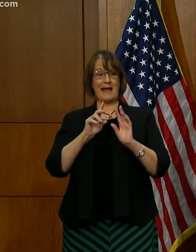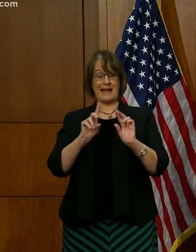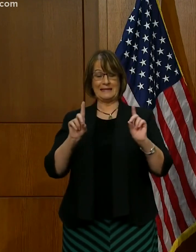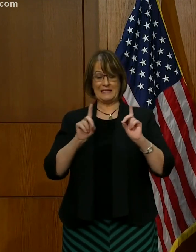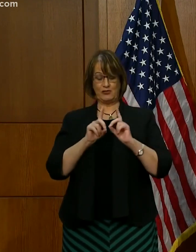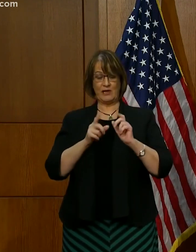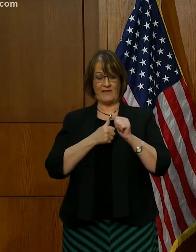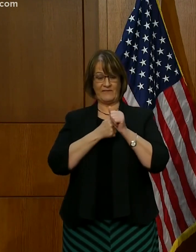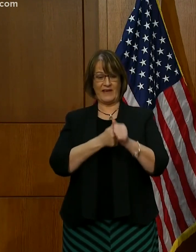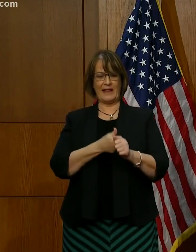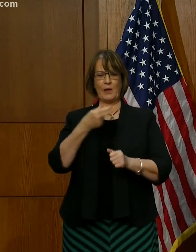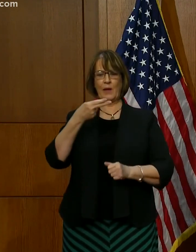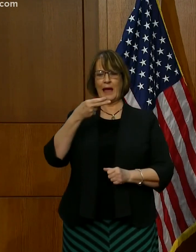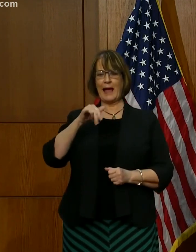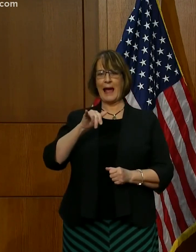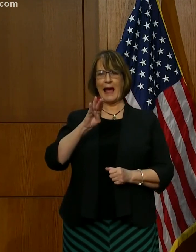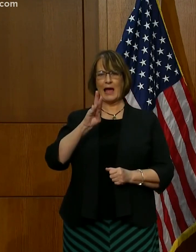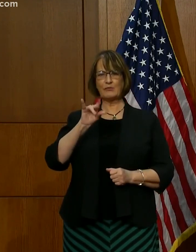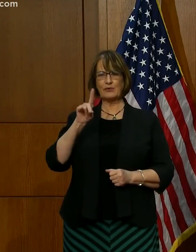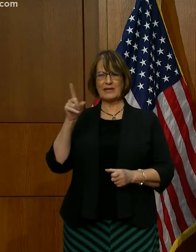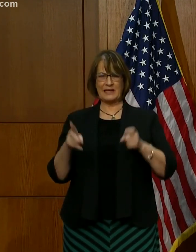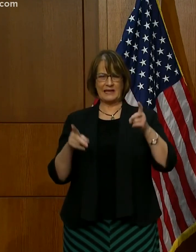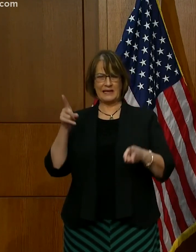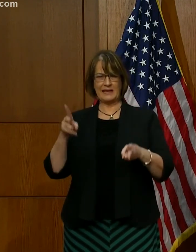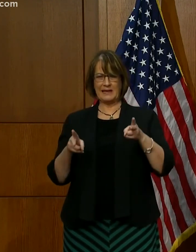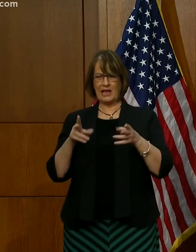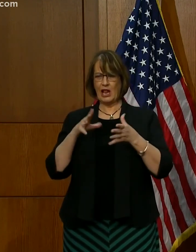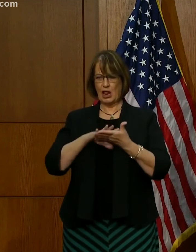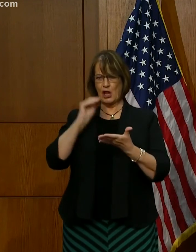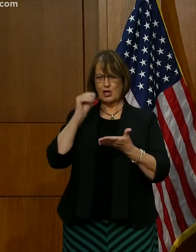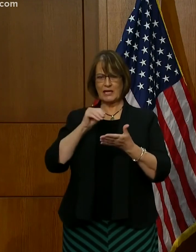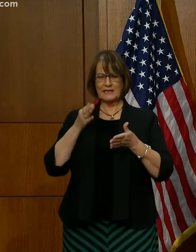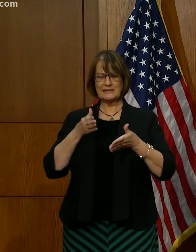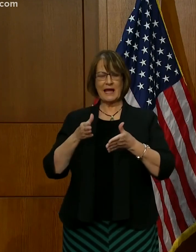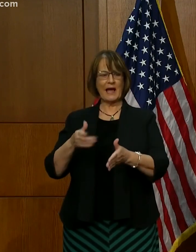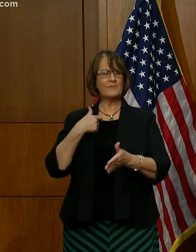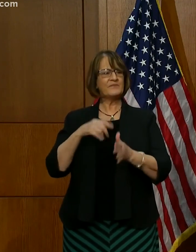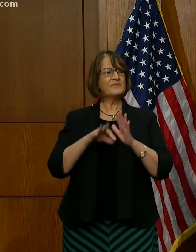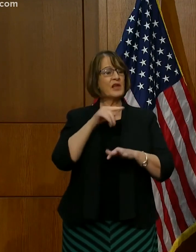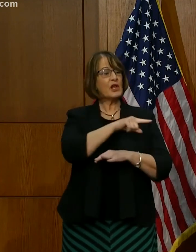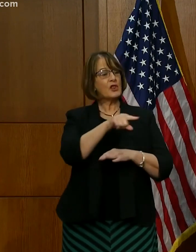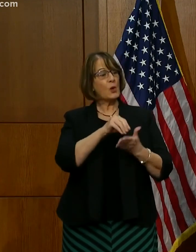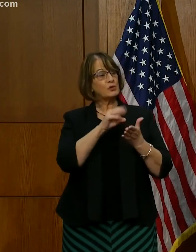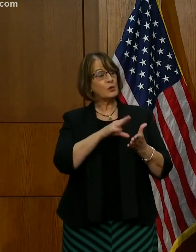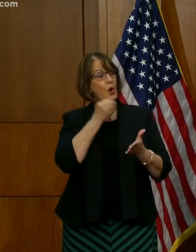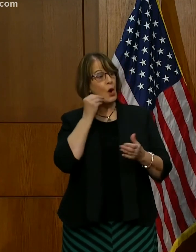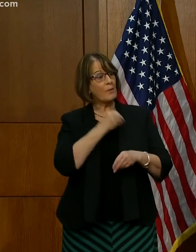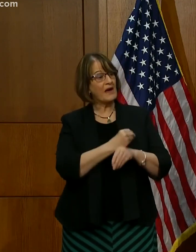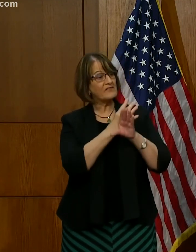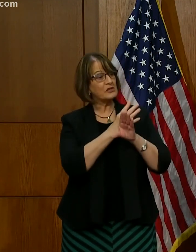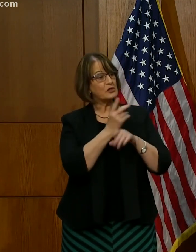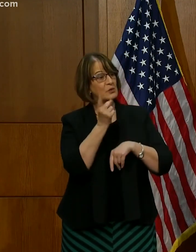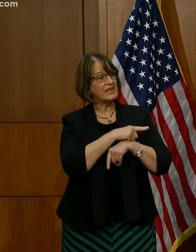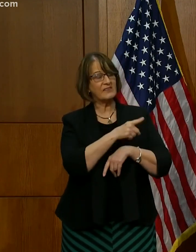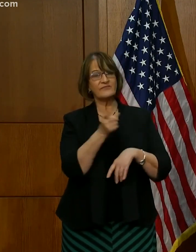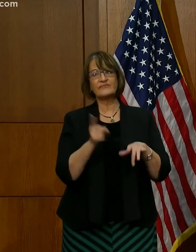hybrid learning style, I found that when a lot of my students were at home on virtual days, they would not do the